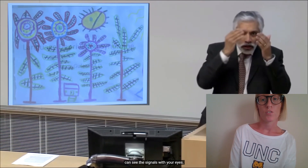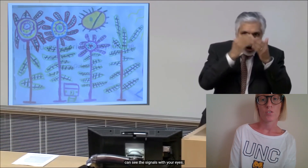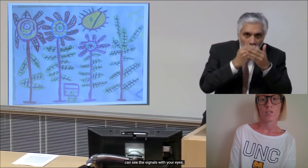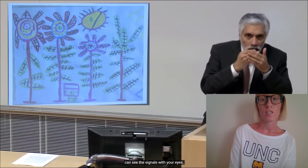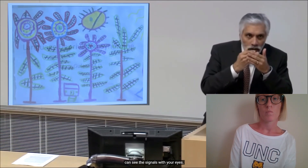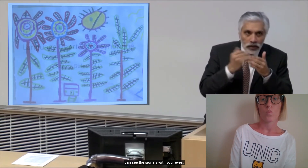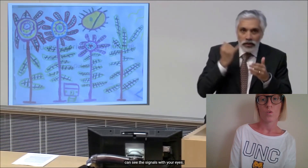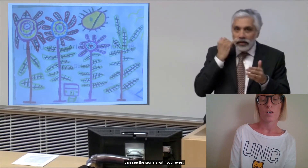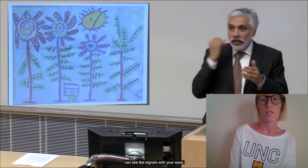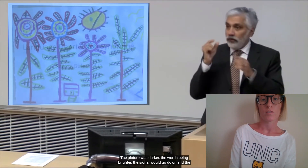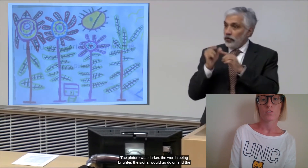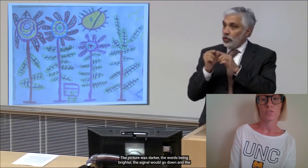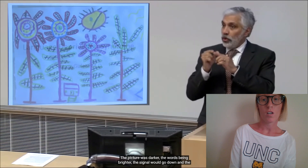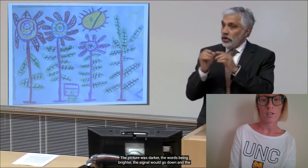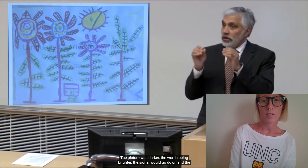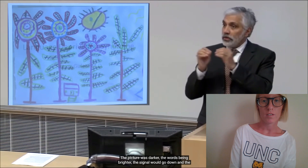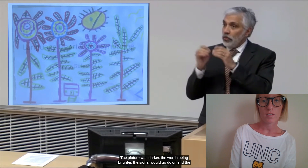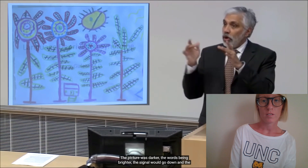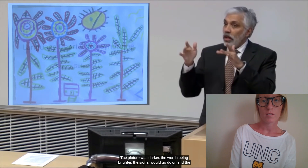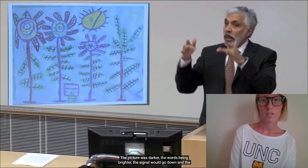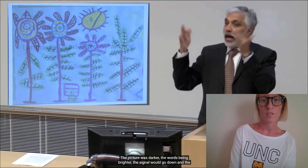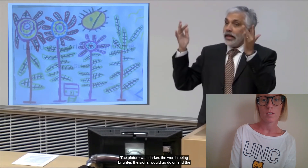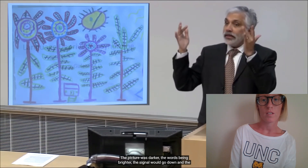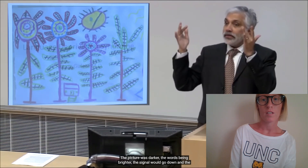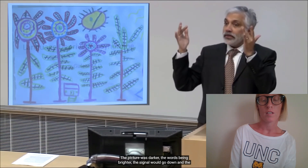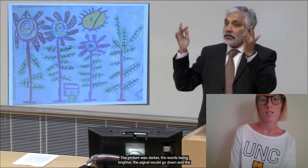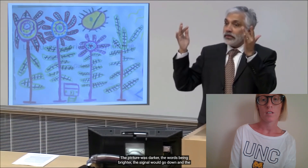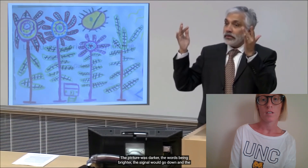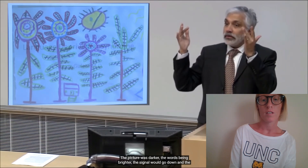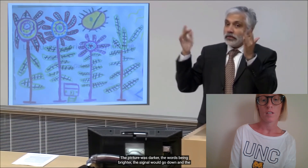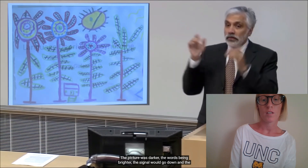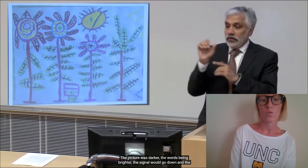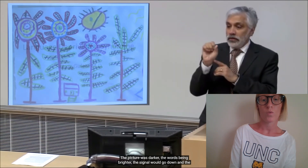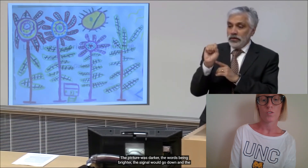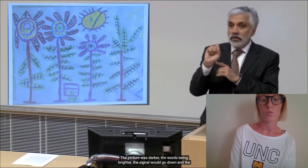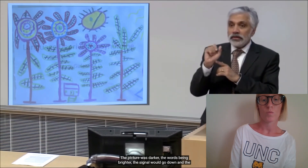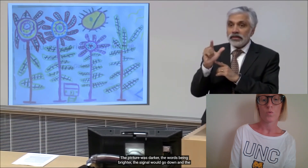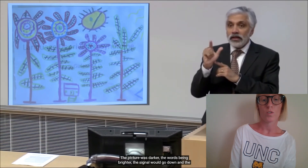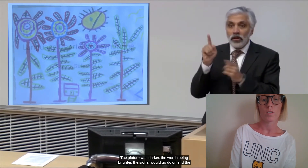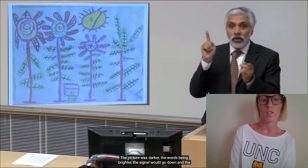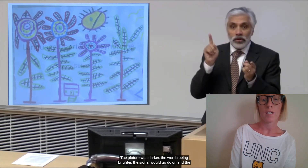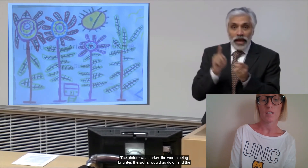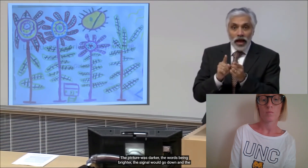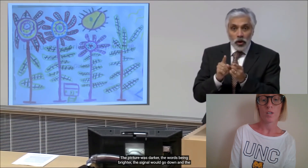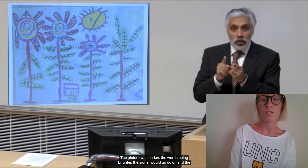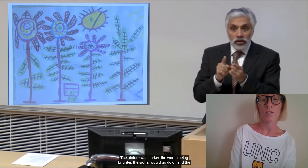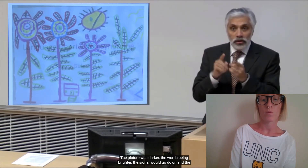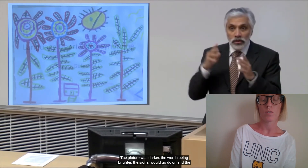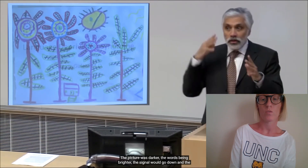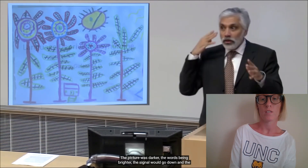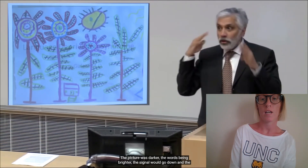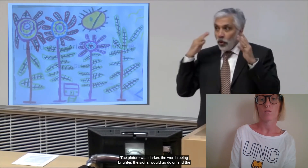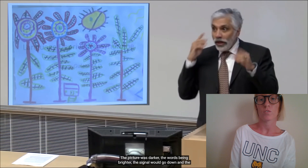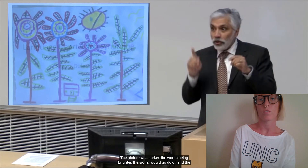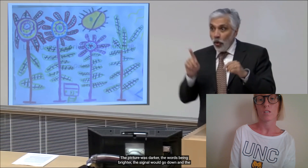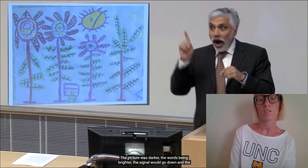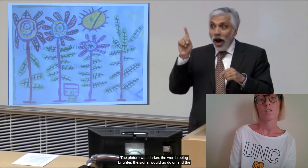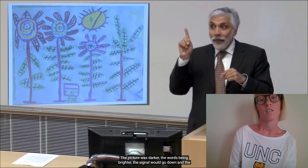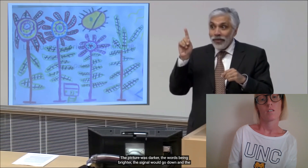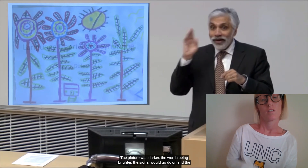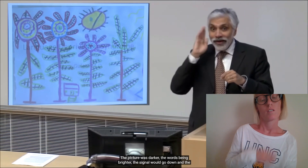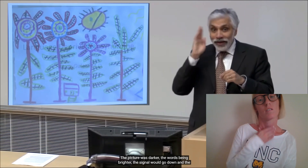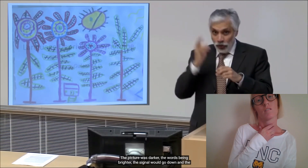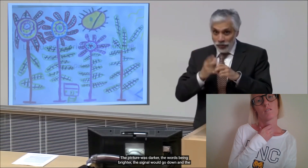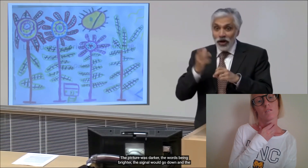If the picture is more If the picture was darker, the words being brighter, the words were more brighter, they would go down. The